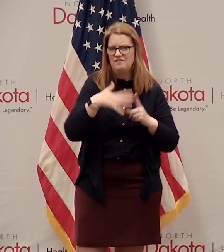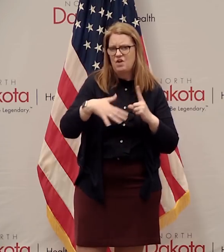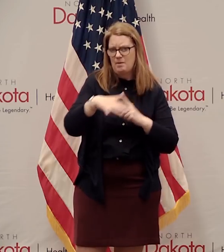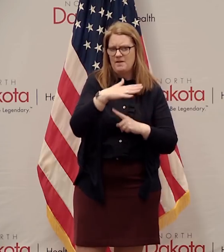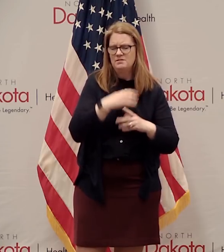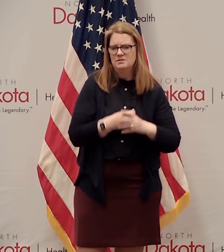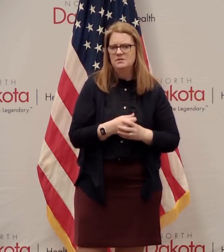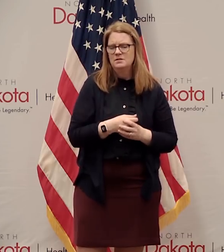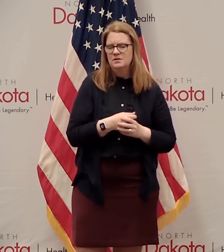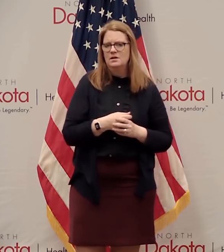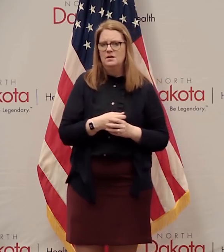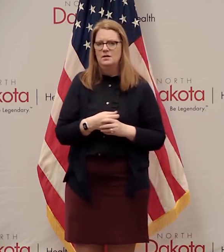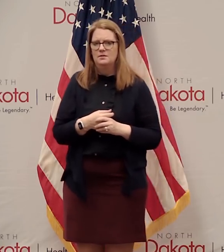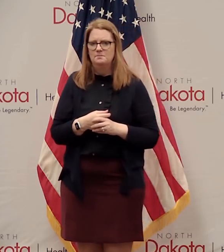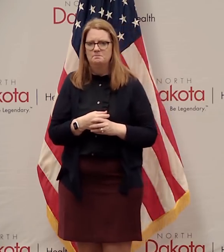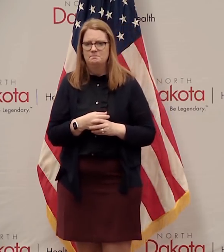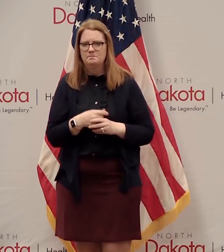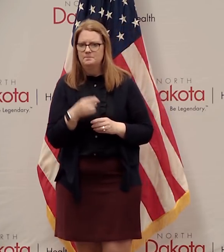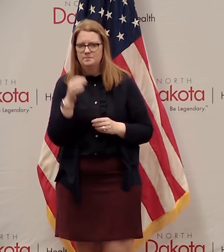also know that we have to